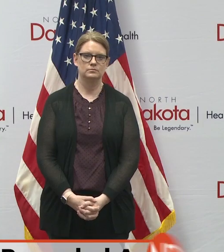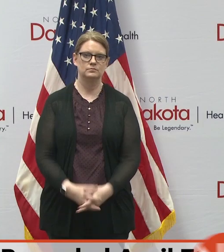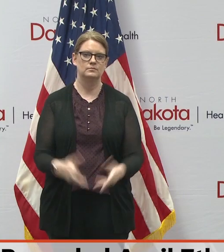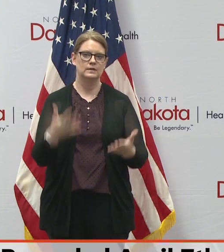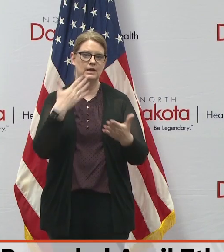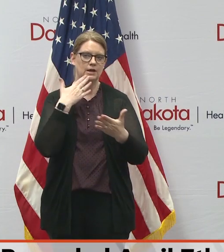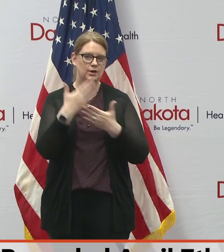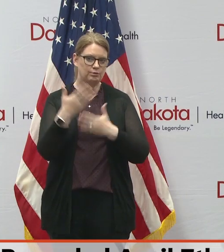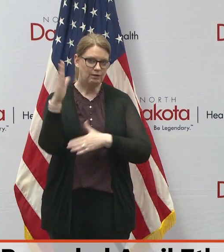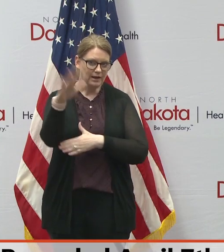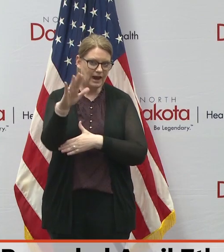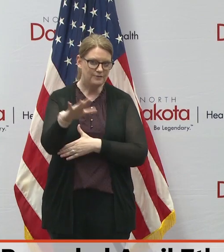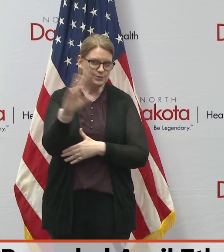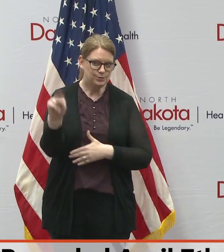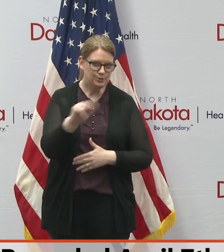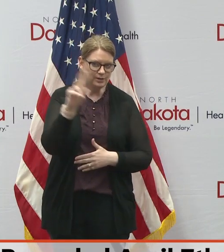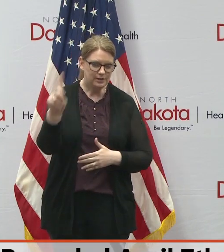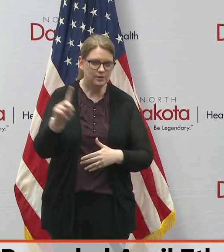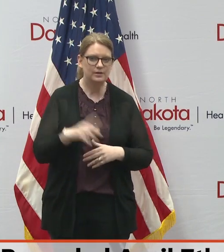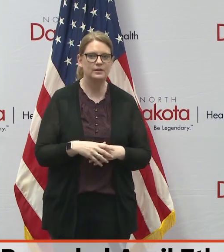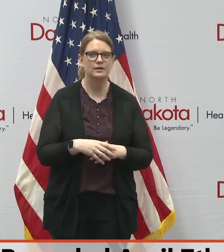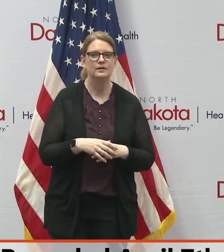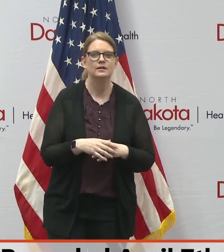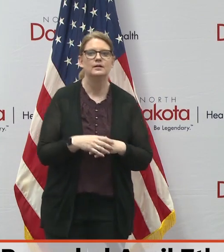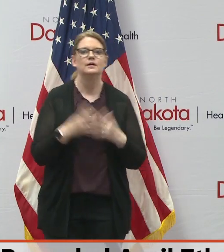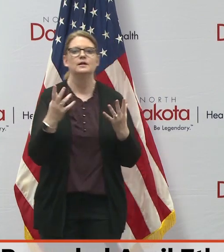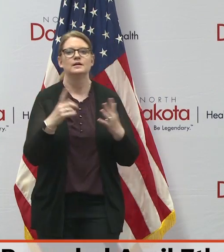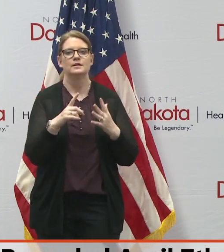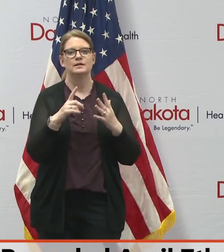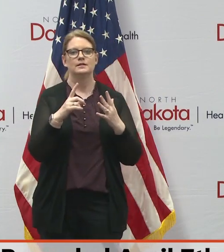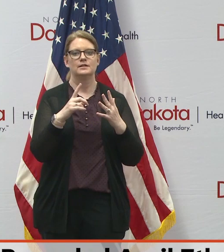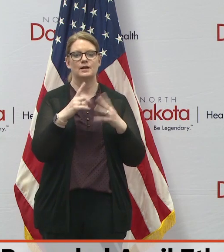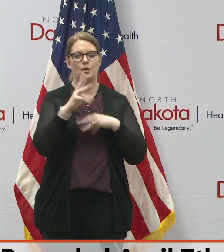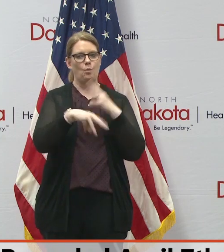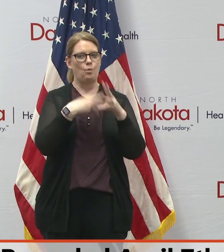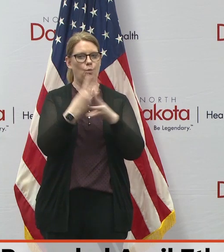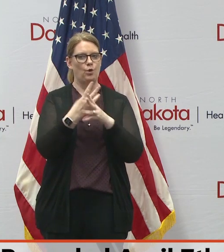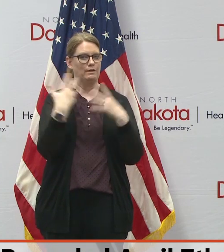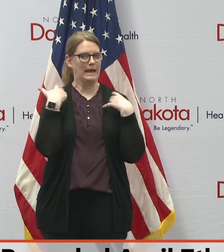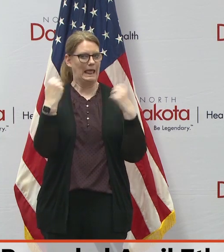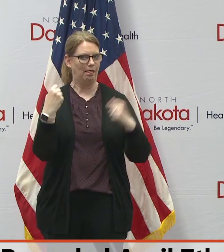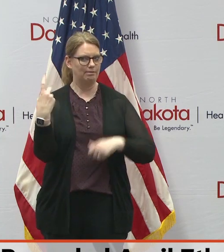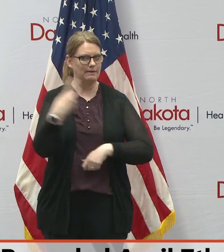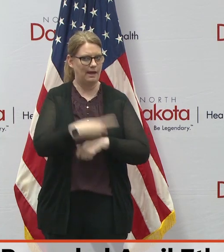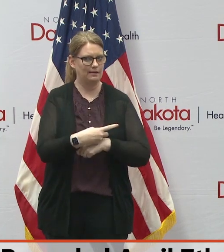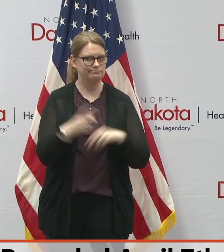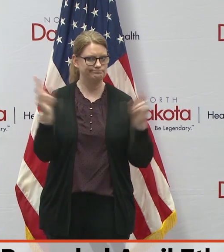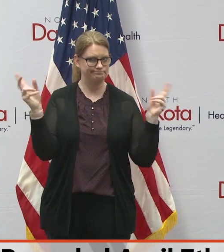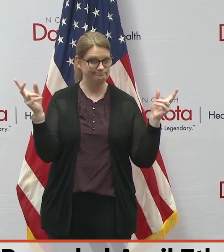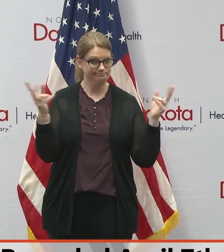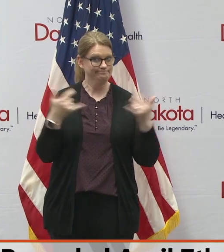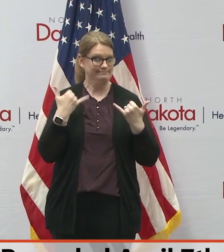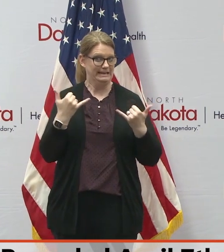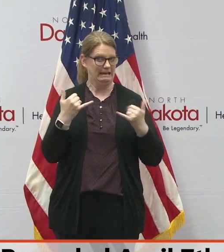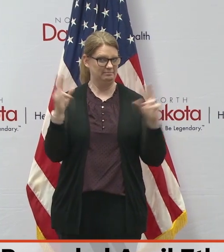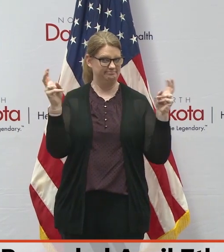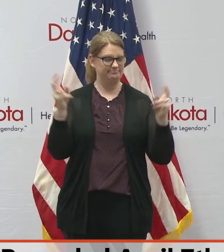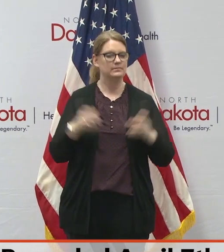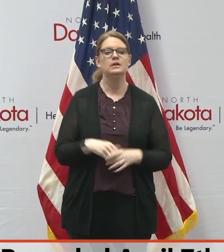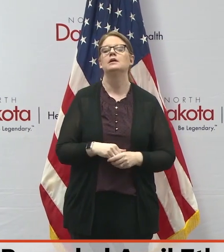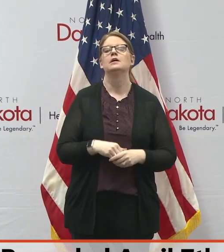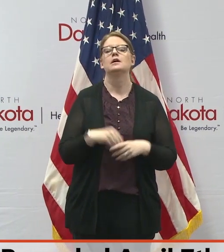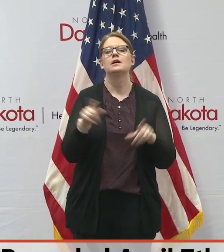Good afternoon, North Dakota. It's fitting we're all here today. It's World Health Day today, and it's